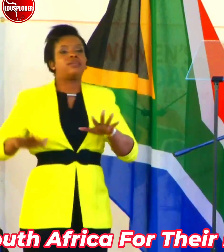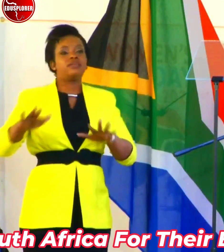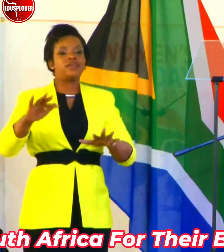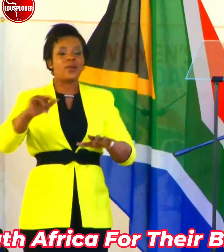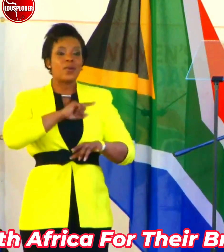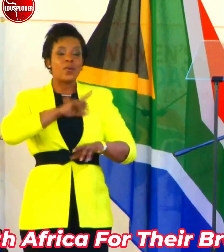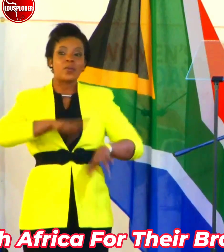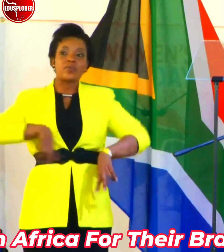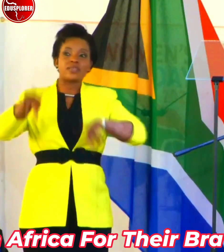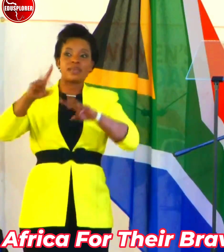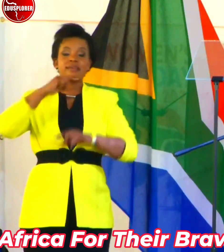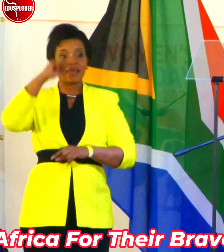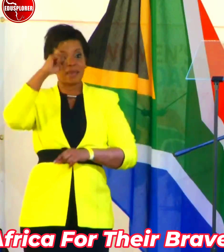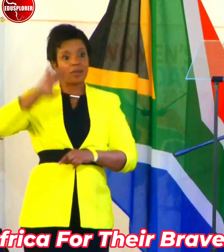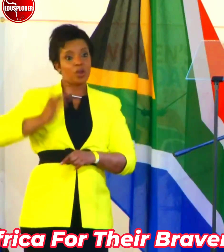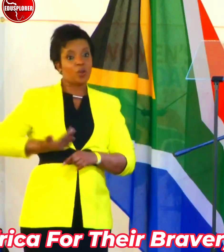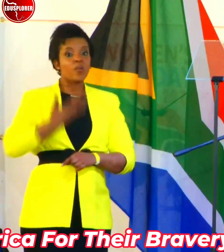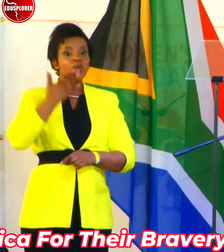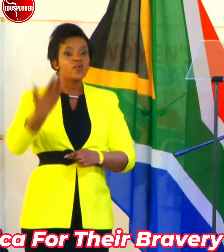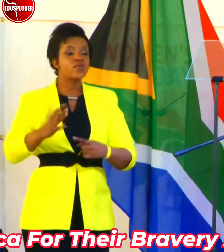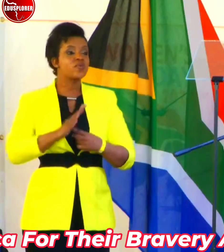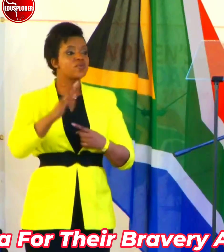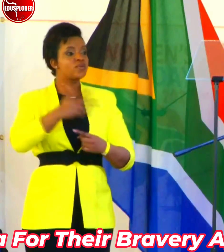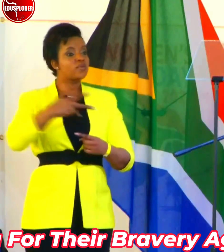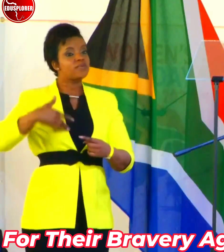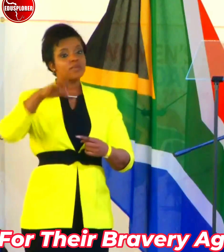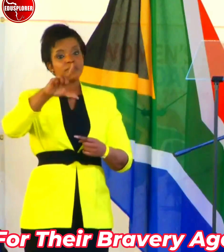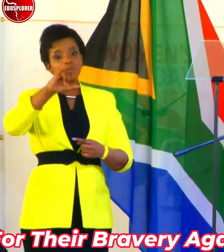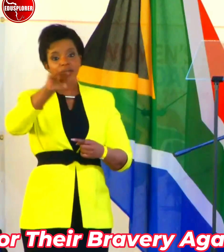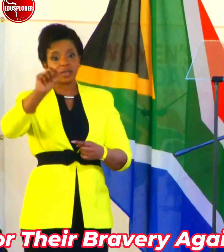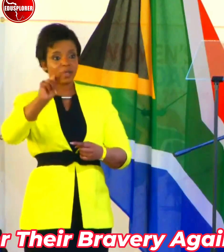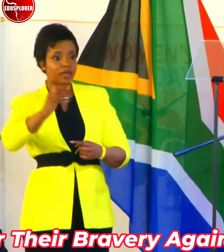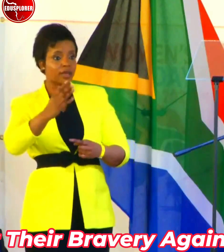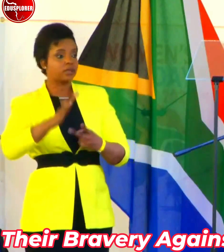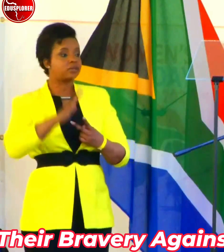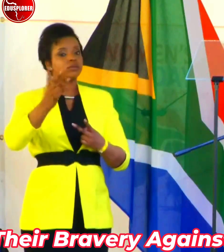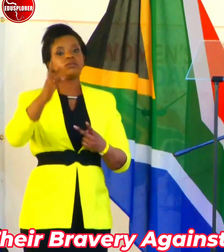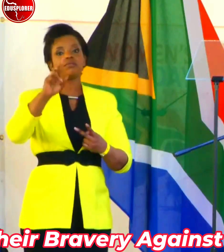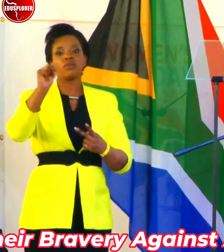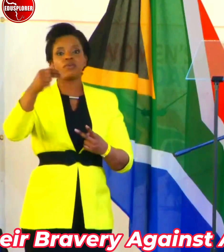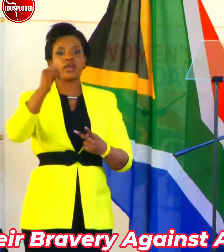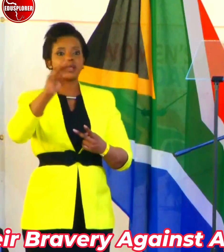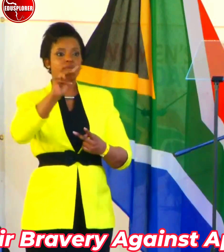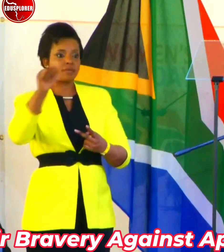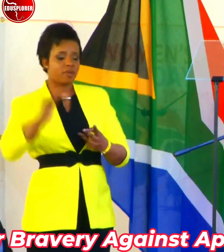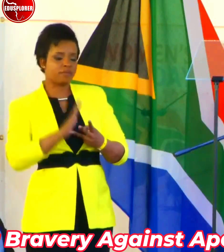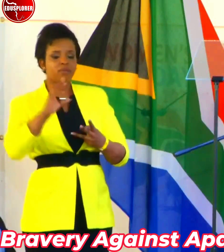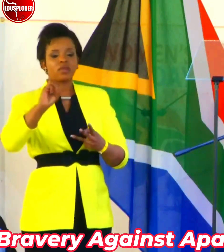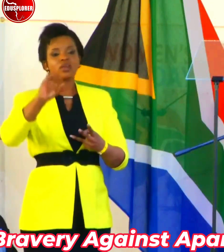like Lillian Ngoyi, Rahima Musa, Sophie De Bruin, and Helen